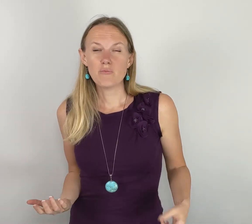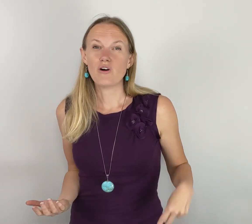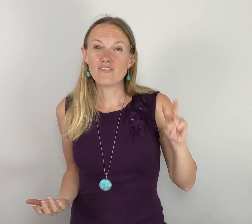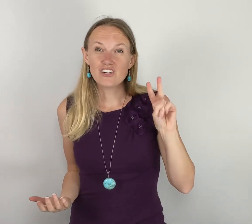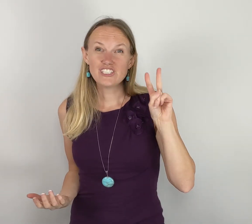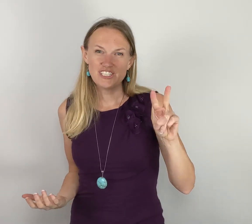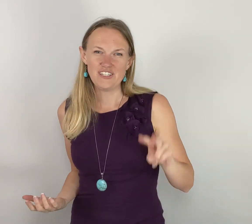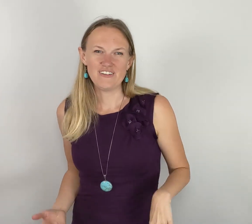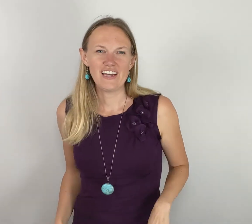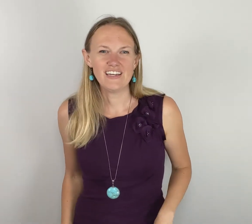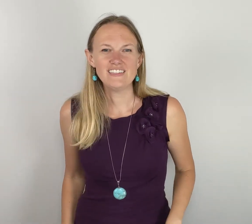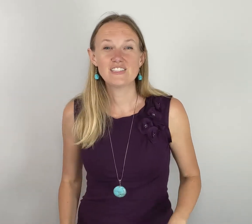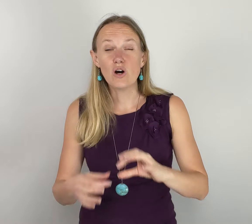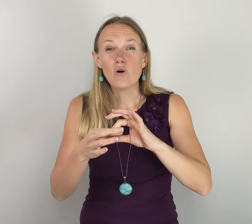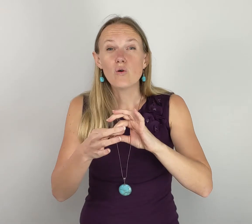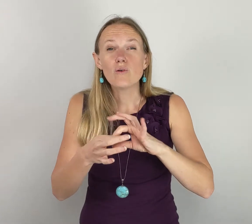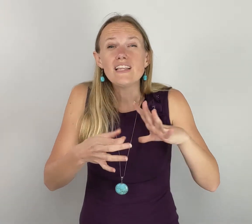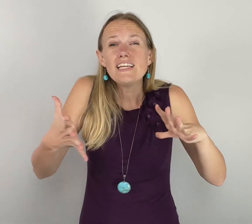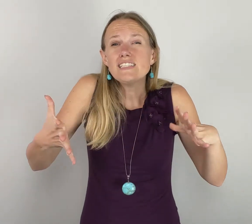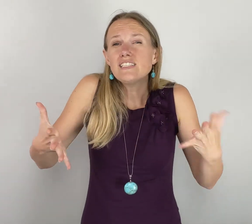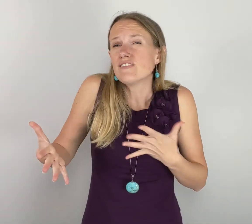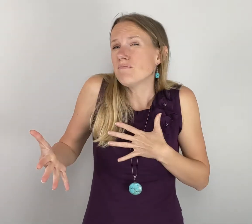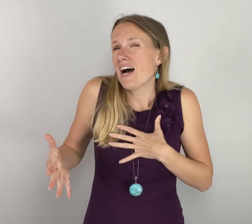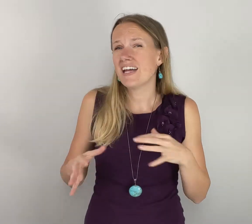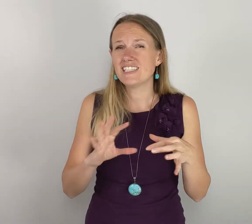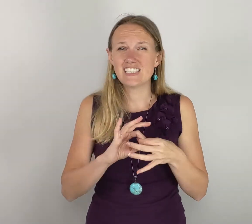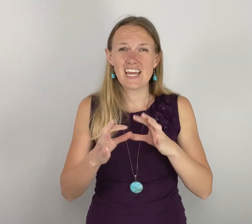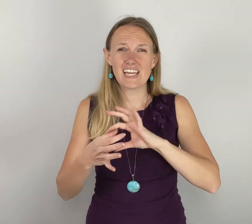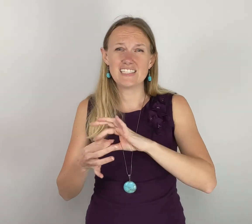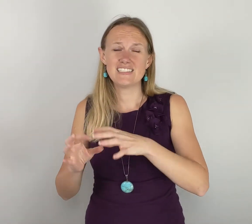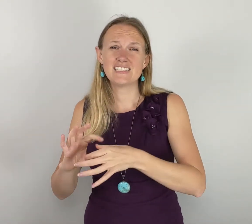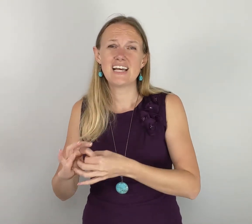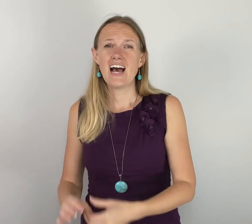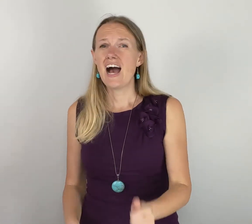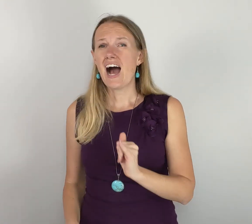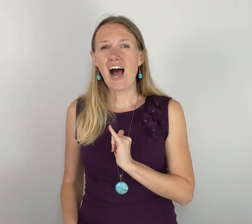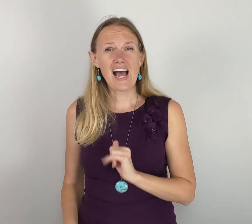more. Verse 2, okay? So, released from my chains, I'm